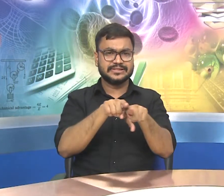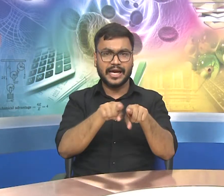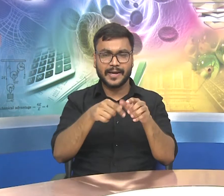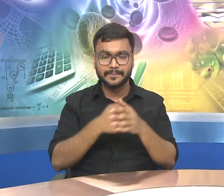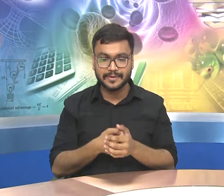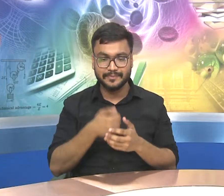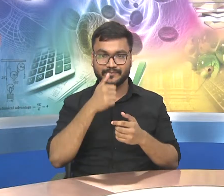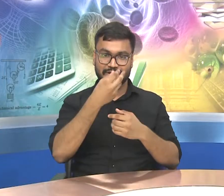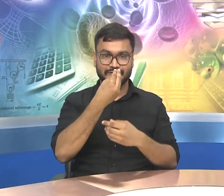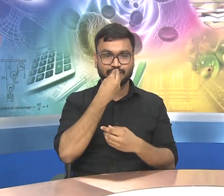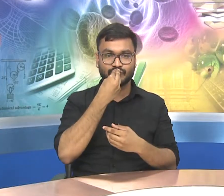a food web.